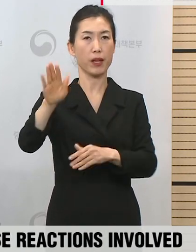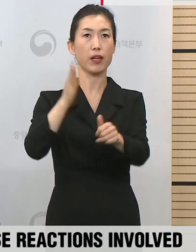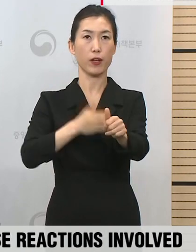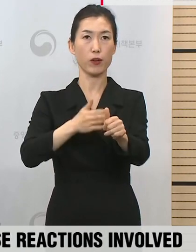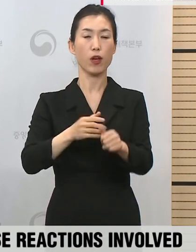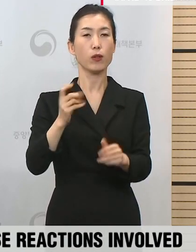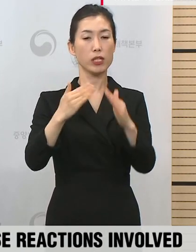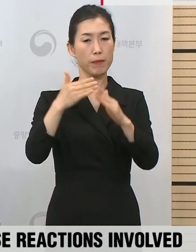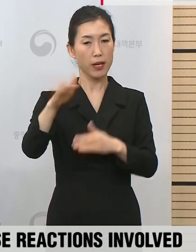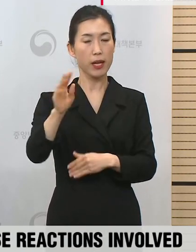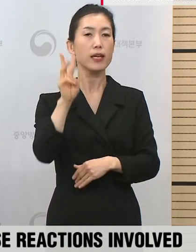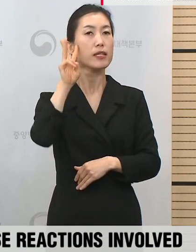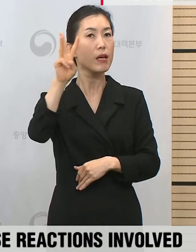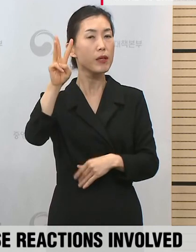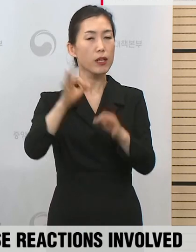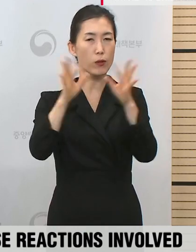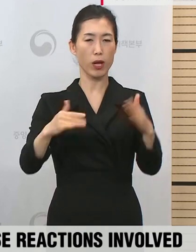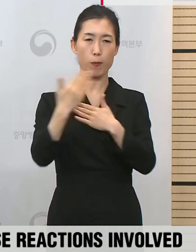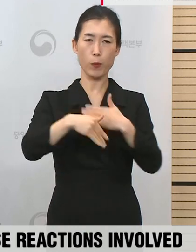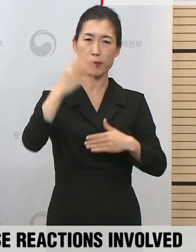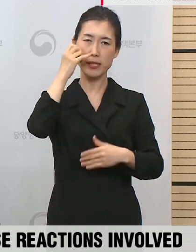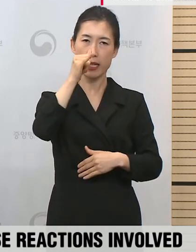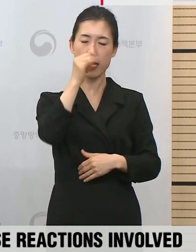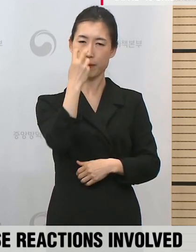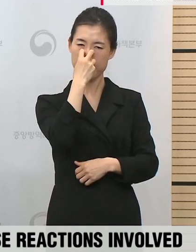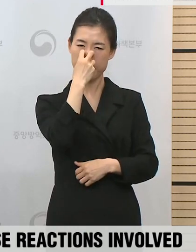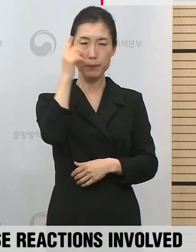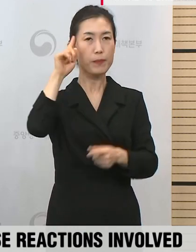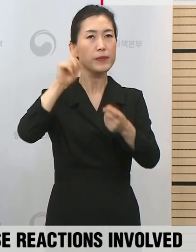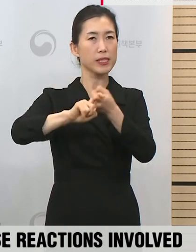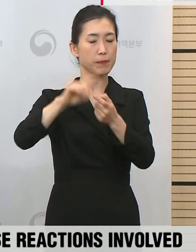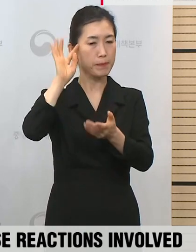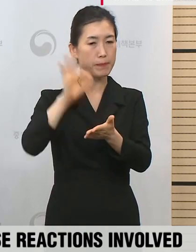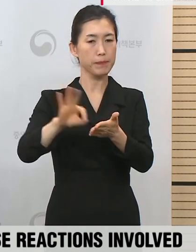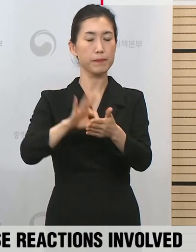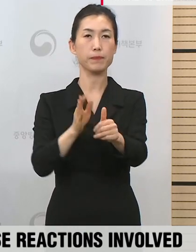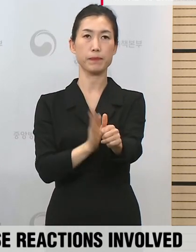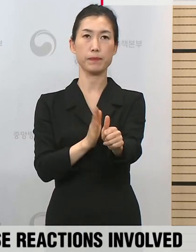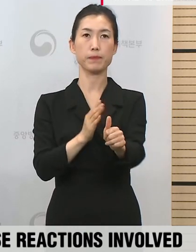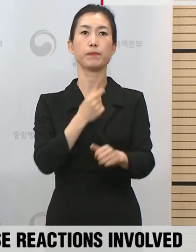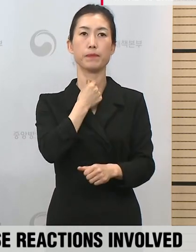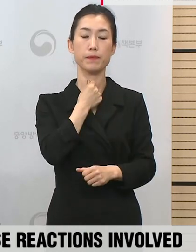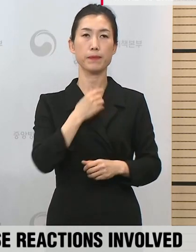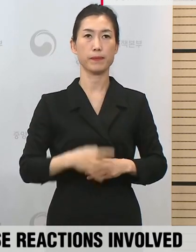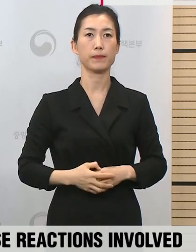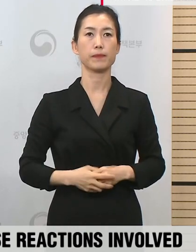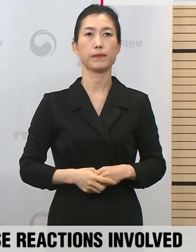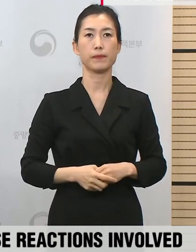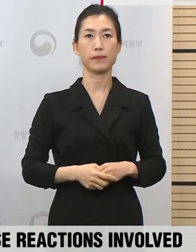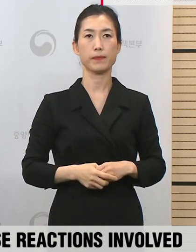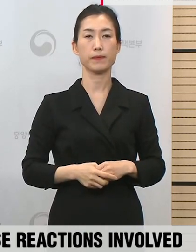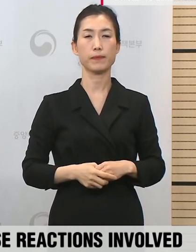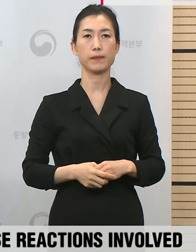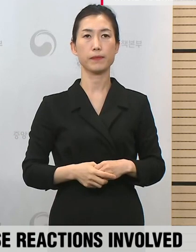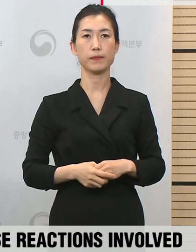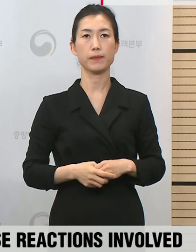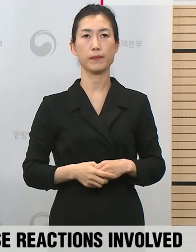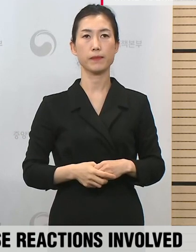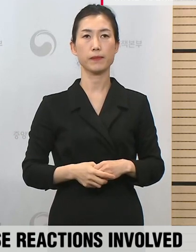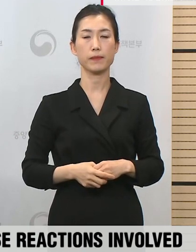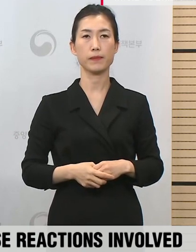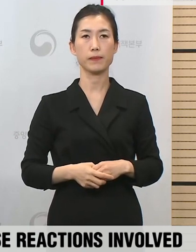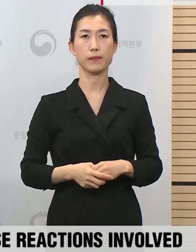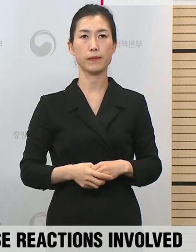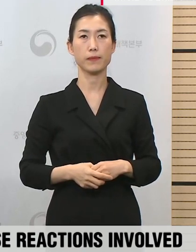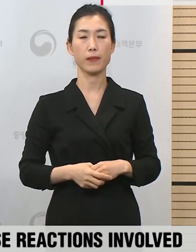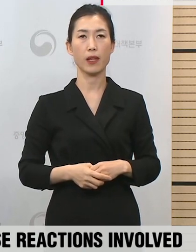inoculation by staying at the center for about 15 to 30 minutes. And also for the next 3 days when you return home, please